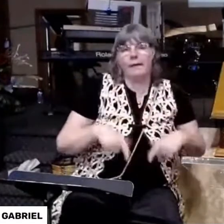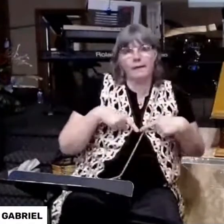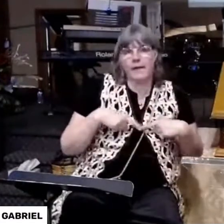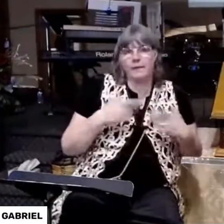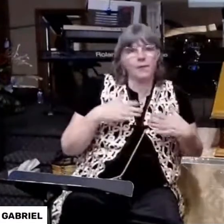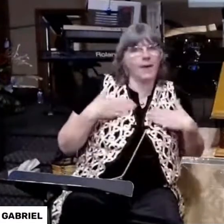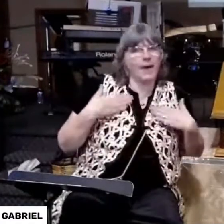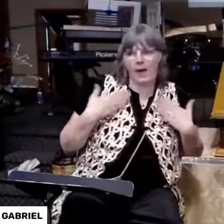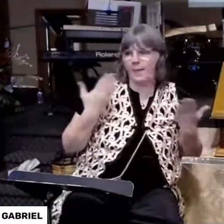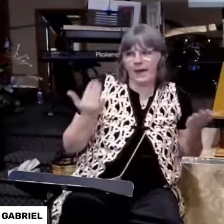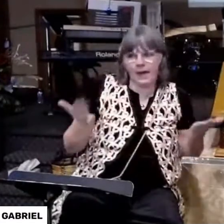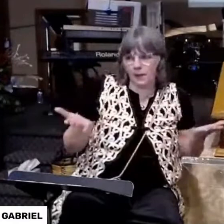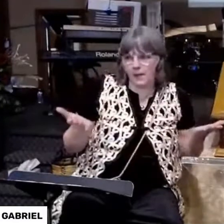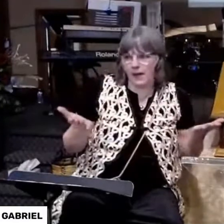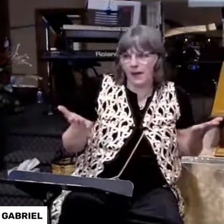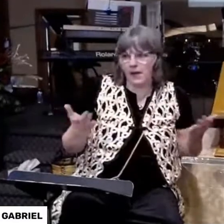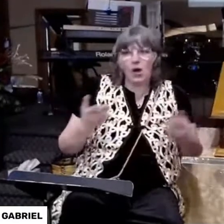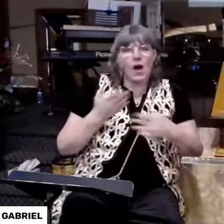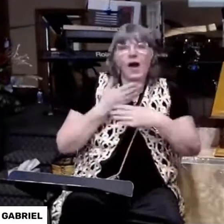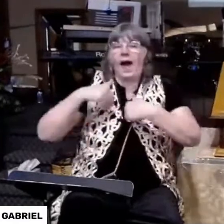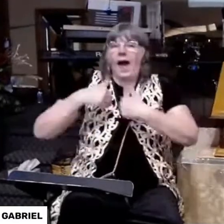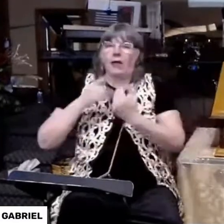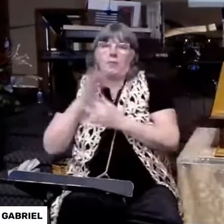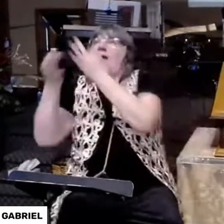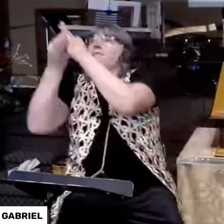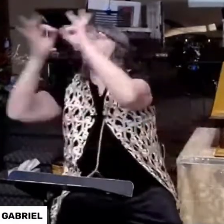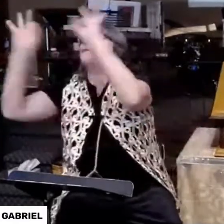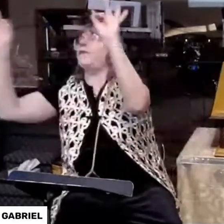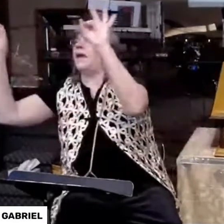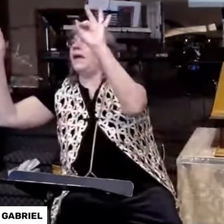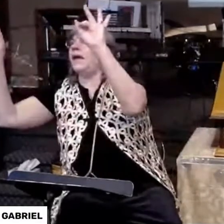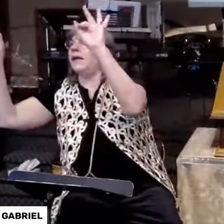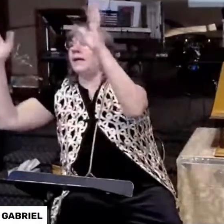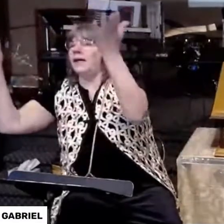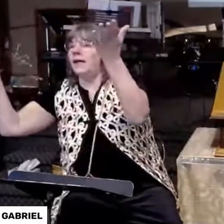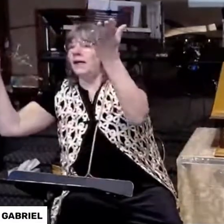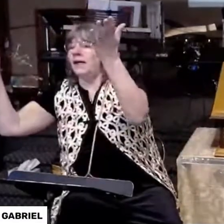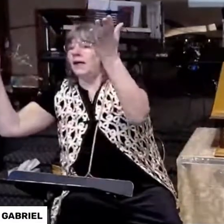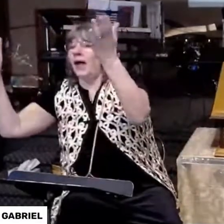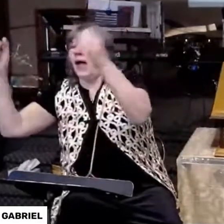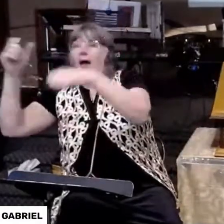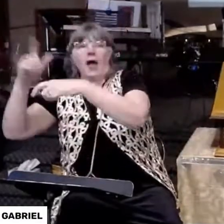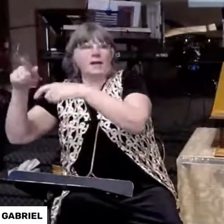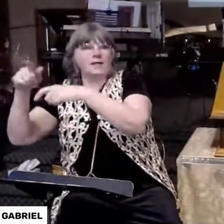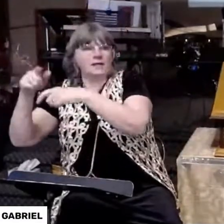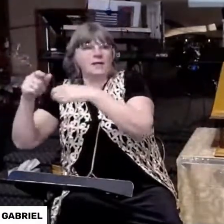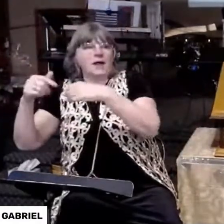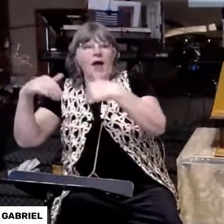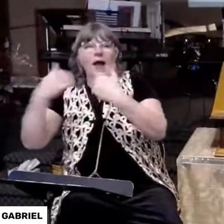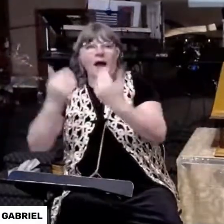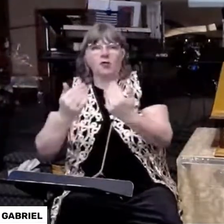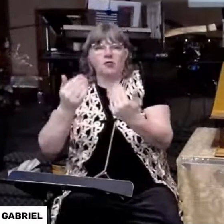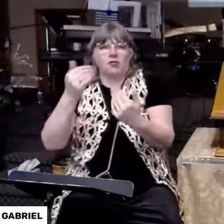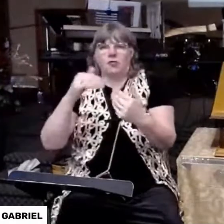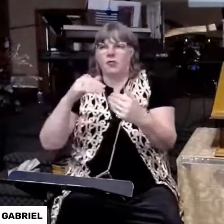as well as oppression. We have a gap in knowing how to handle knowledge